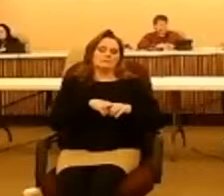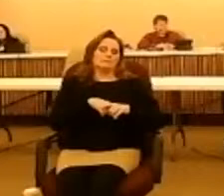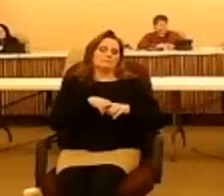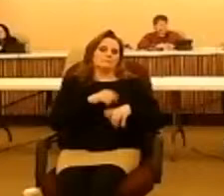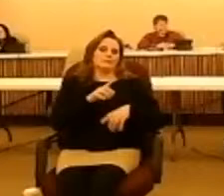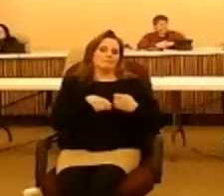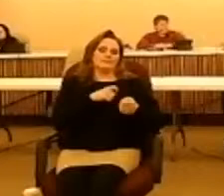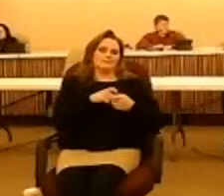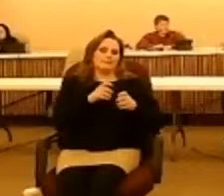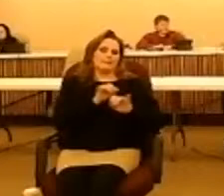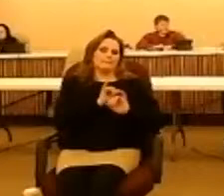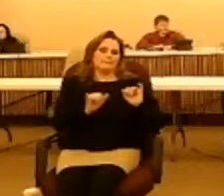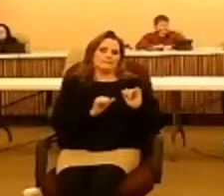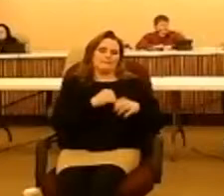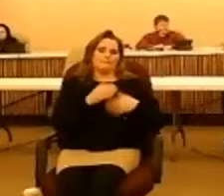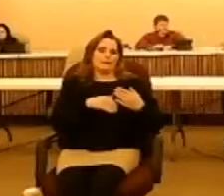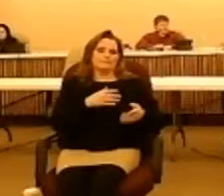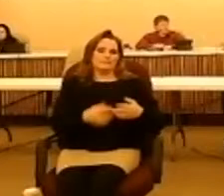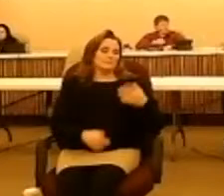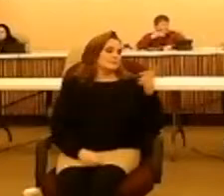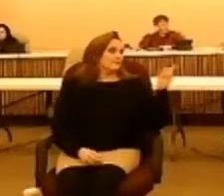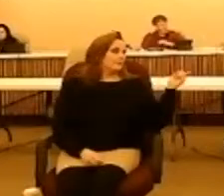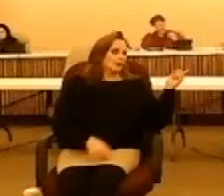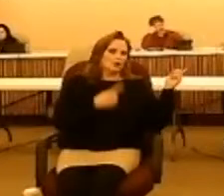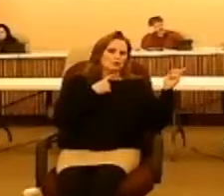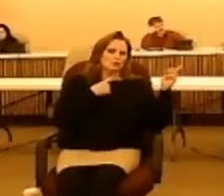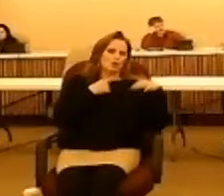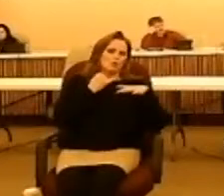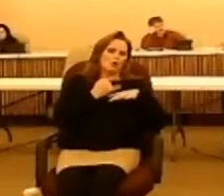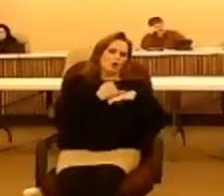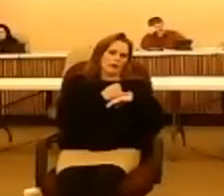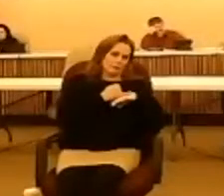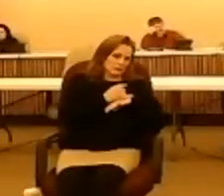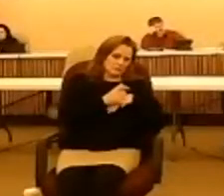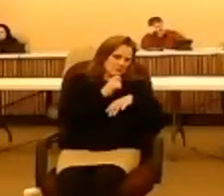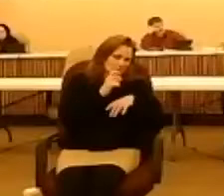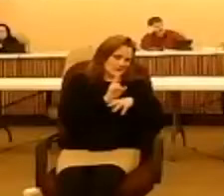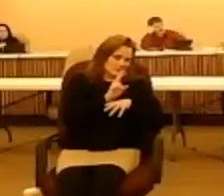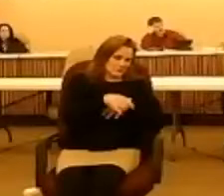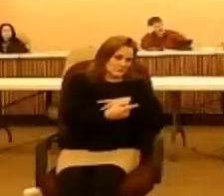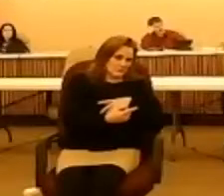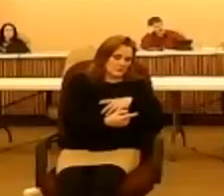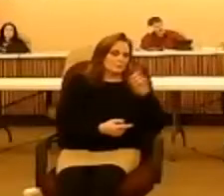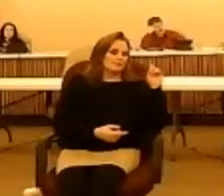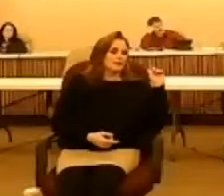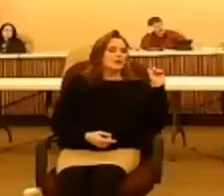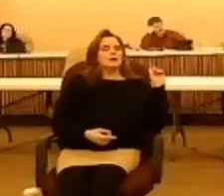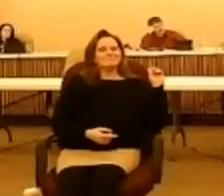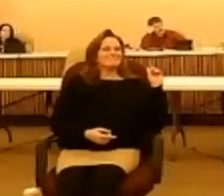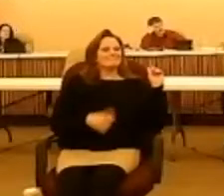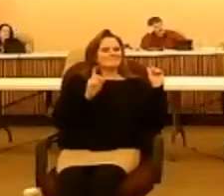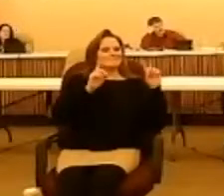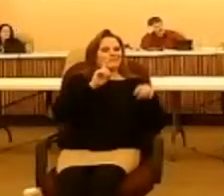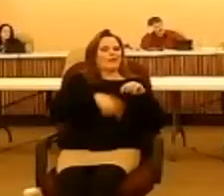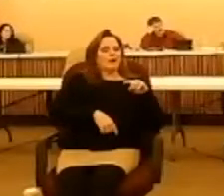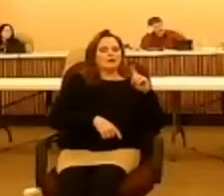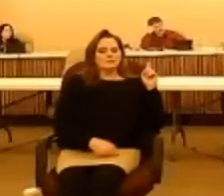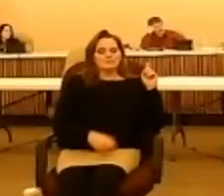we've gone through. And so The Irondequoit one, we're not using that? We couldn't use it. we can't because of the